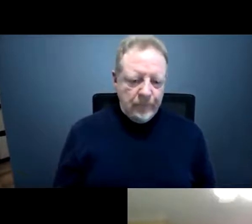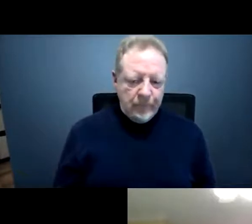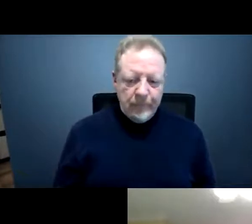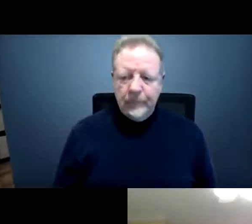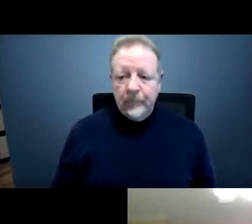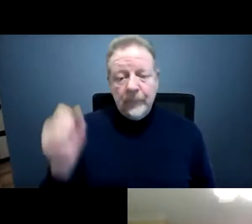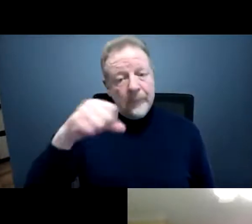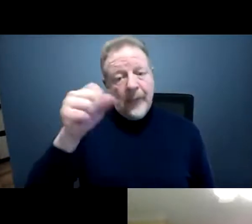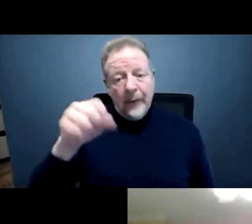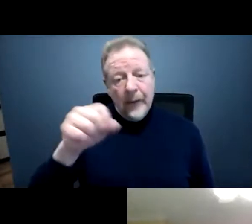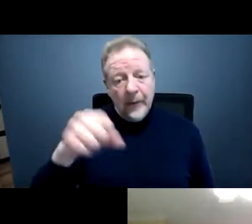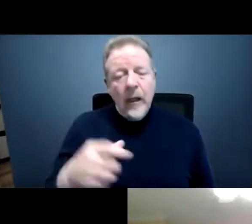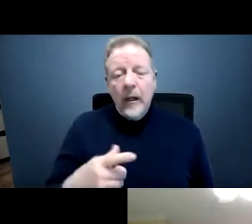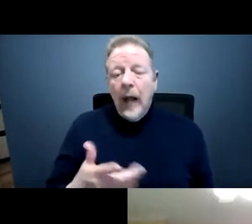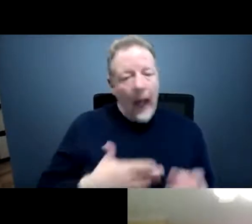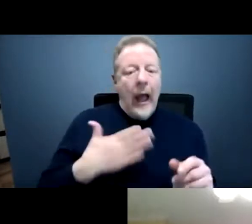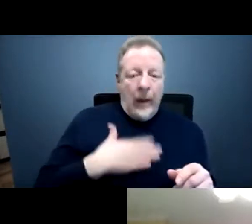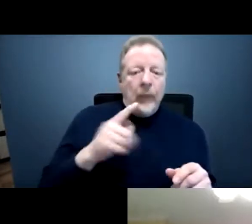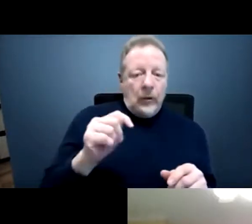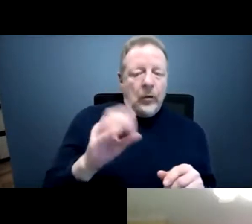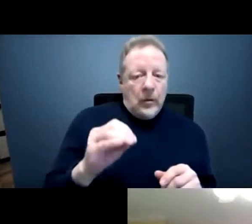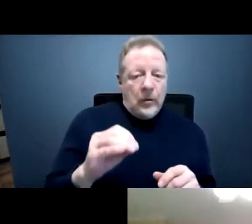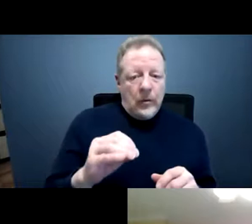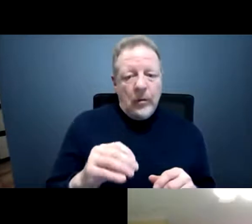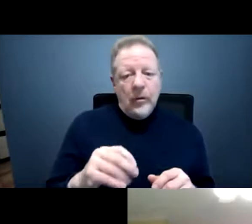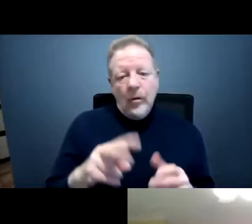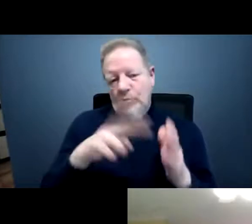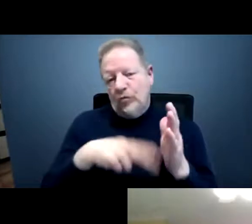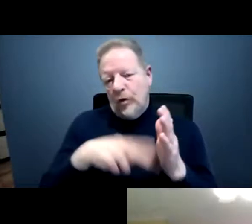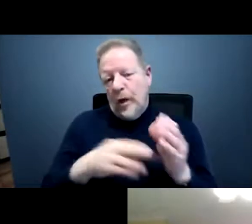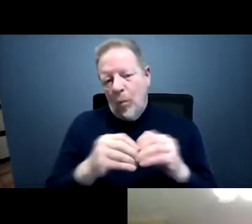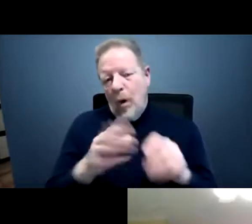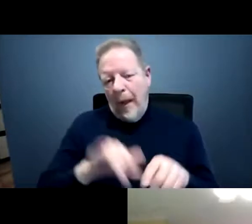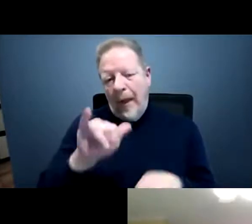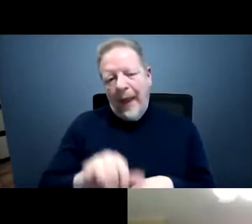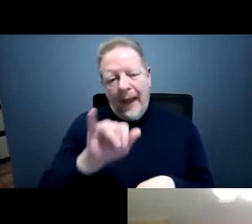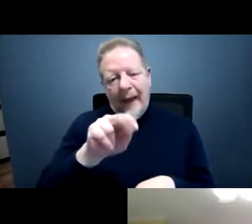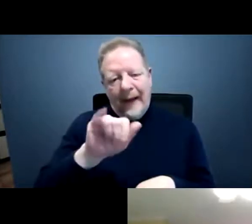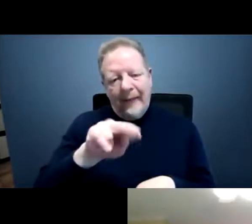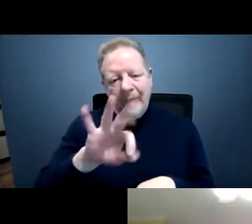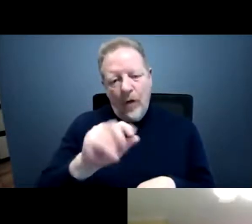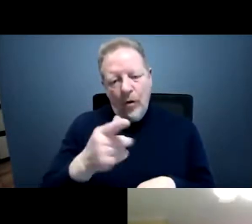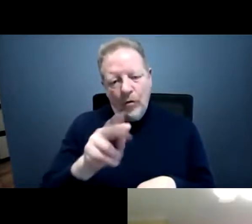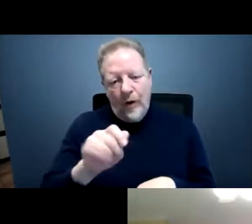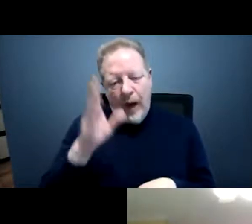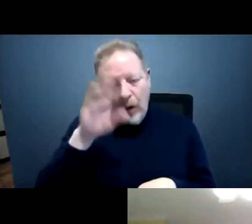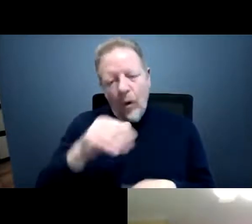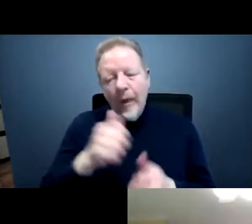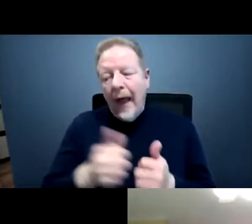Yeah, I'm happy to read up more on that. I know collectively, everybody did a little bit,